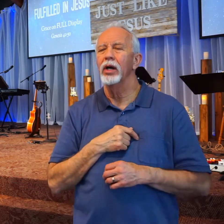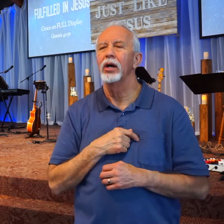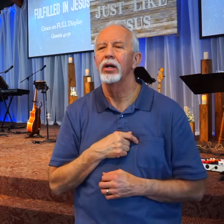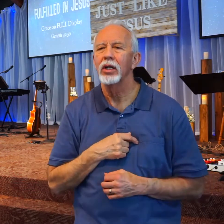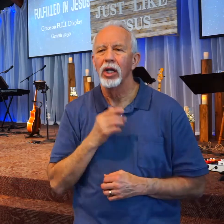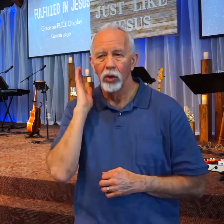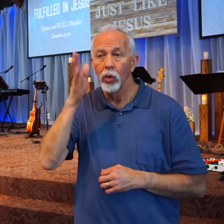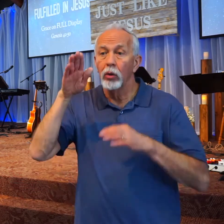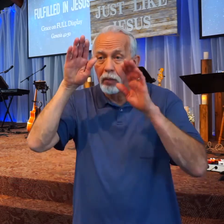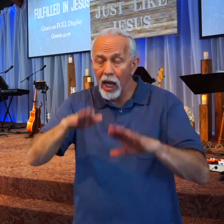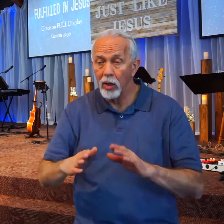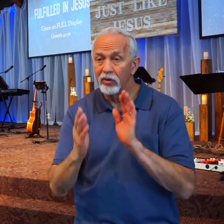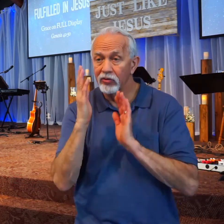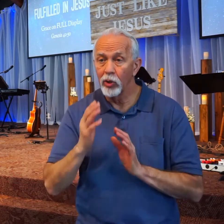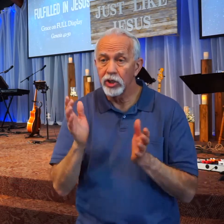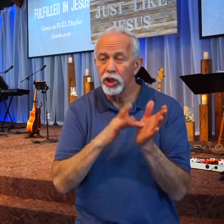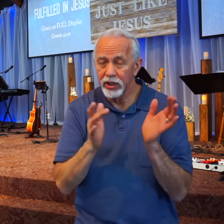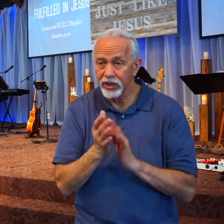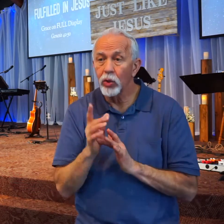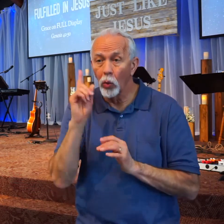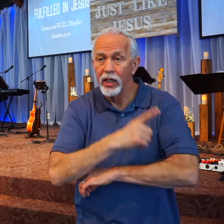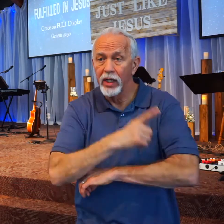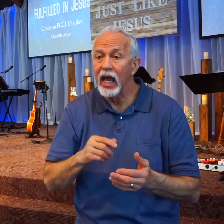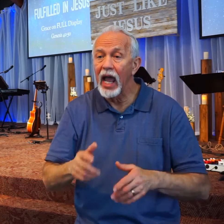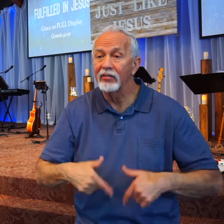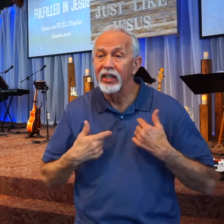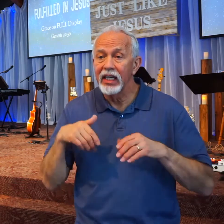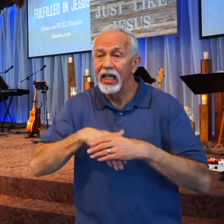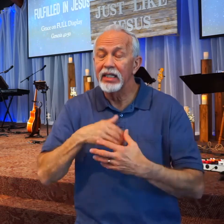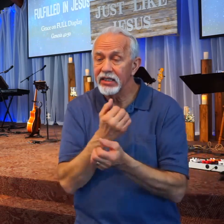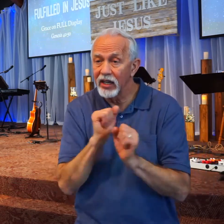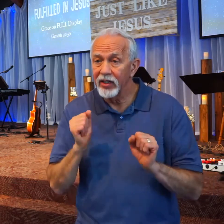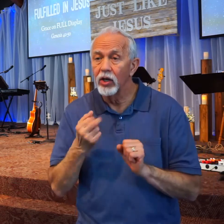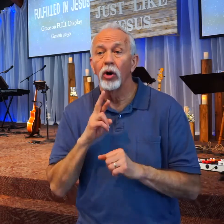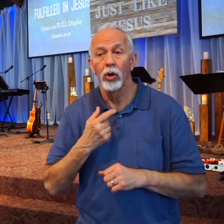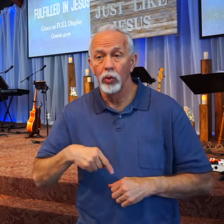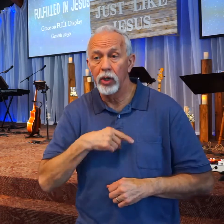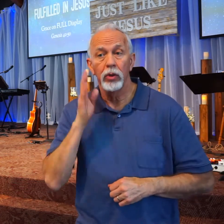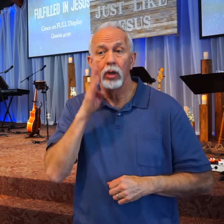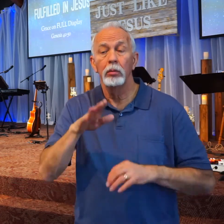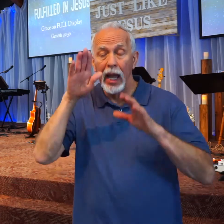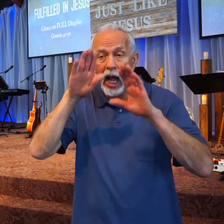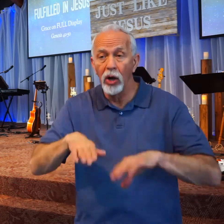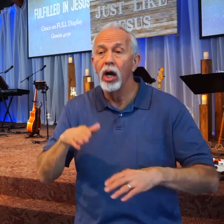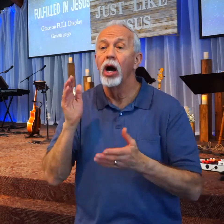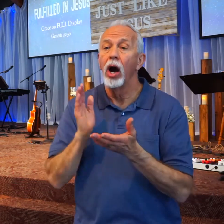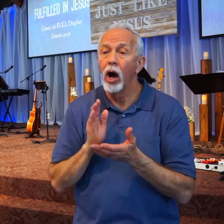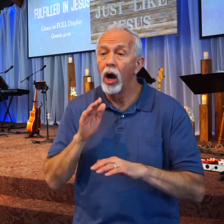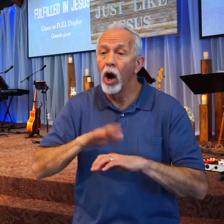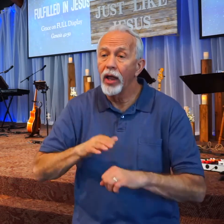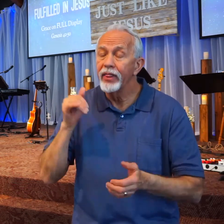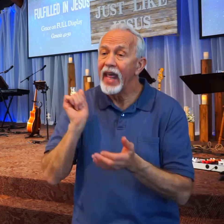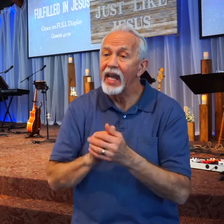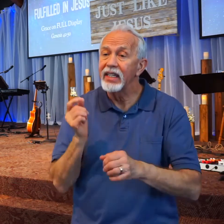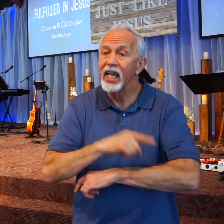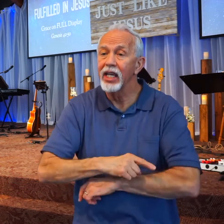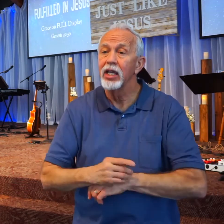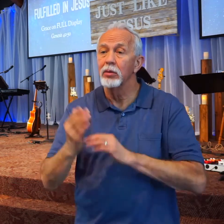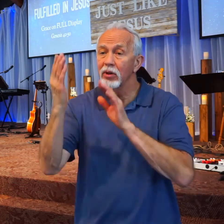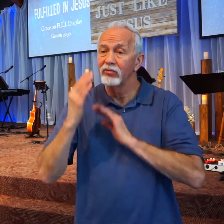day. We will bow before him in this life, or we'll bow before him on that day before the judgment